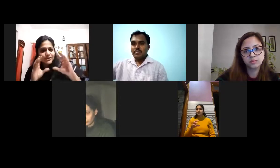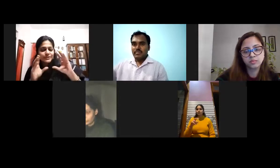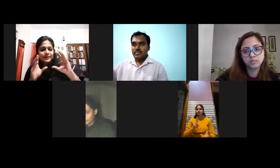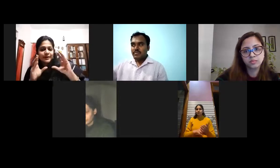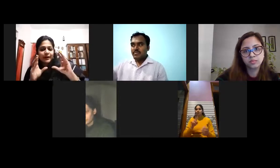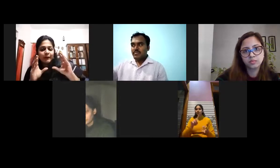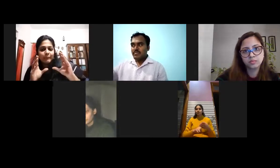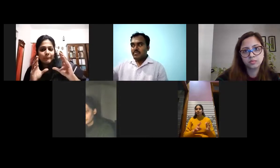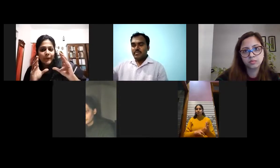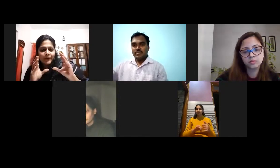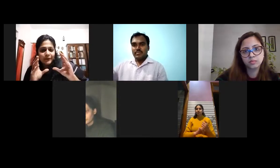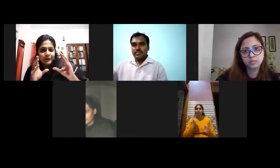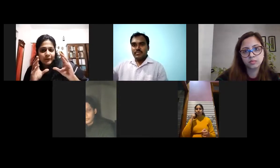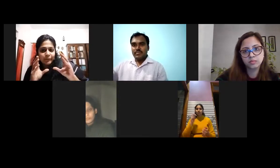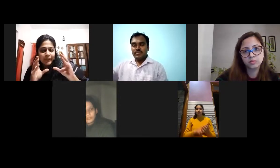established